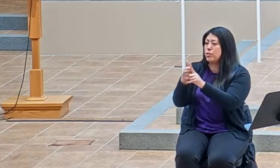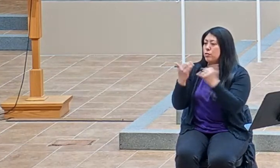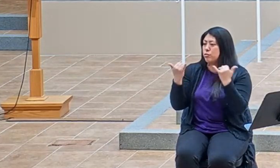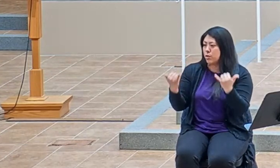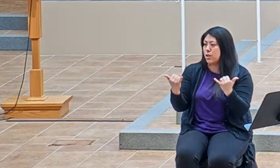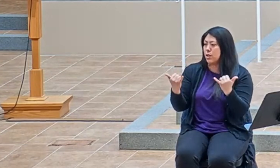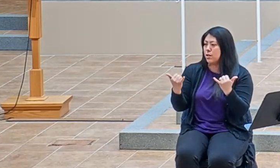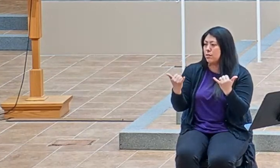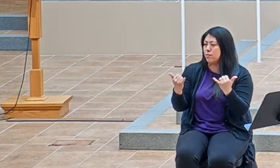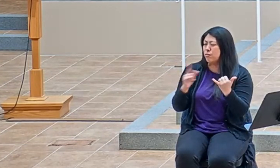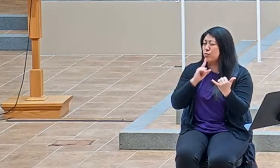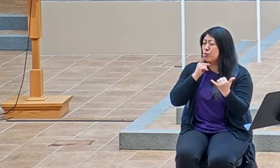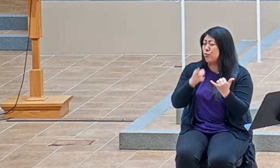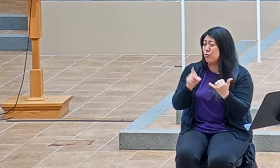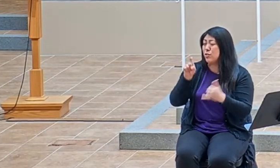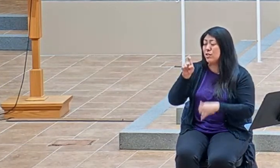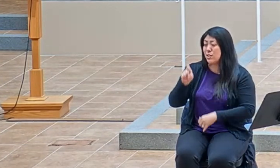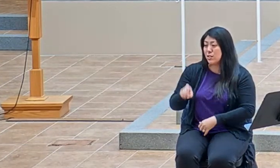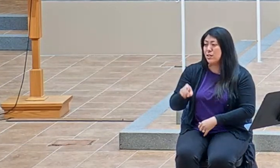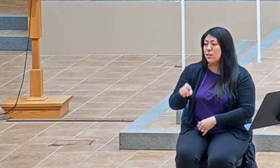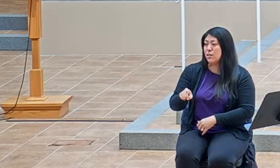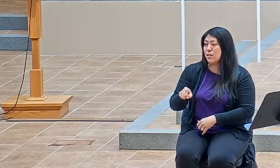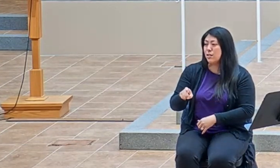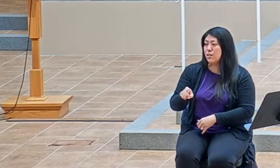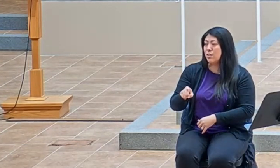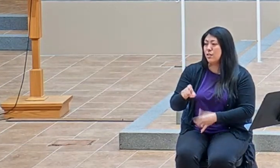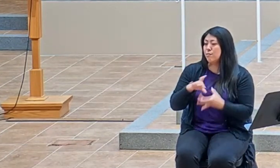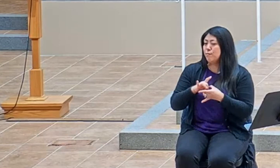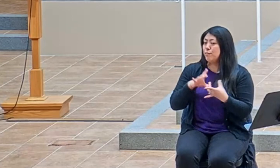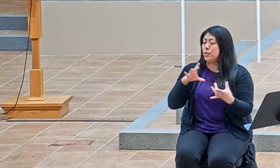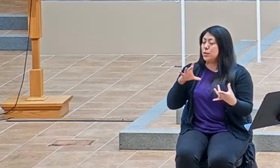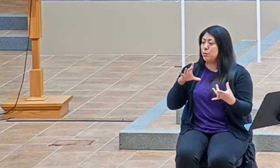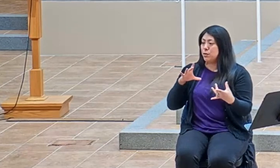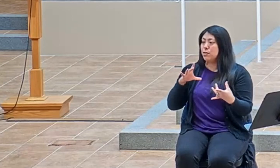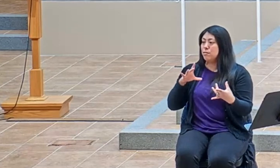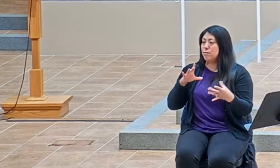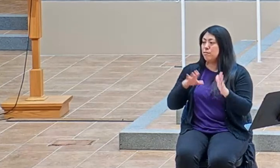now that you really need to fast from?